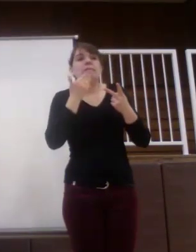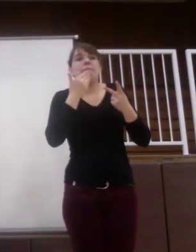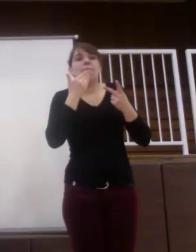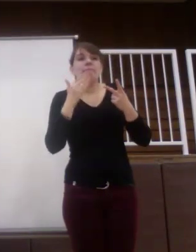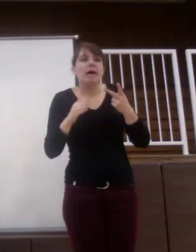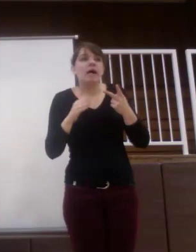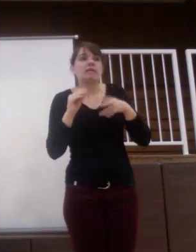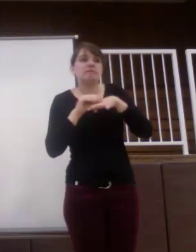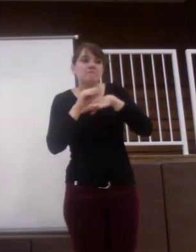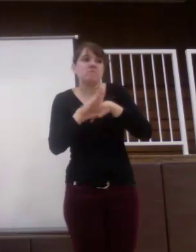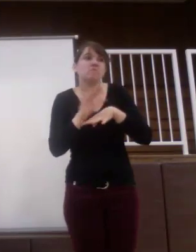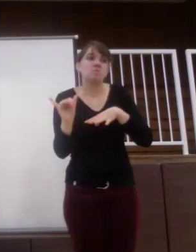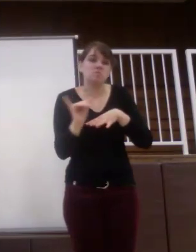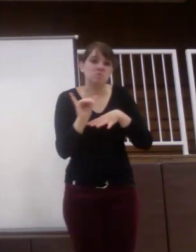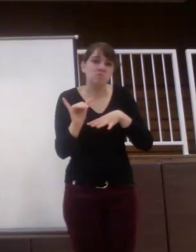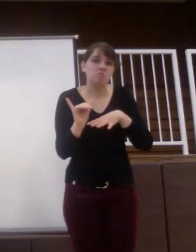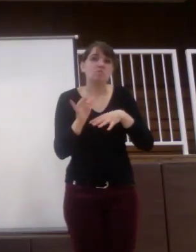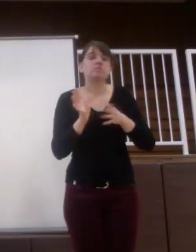As long as